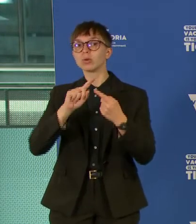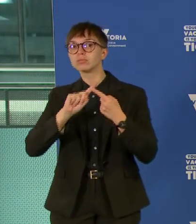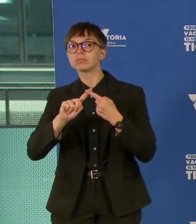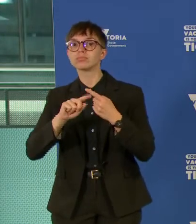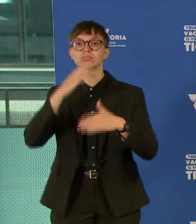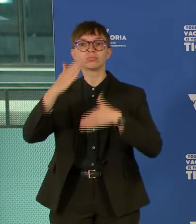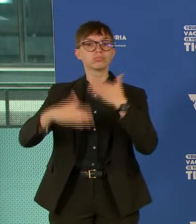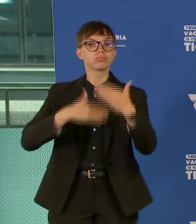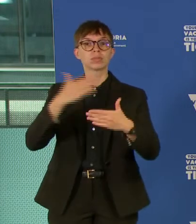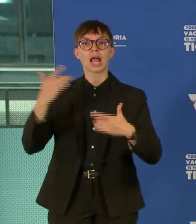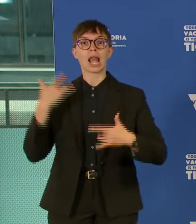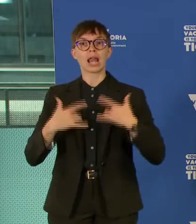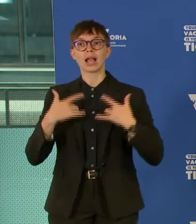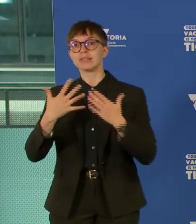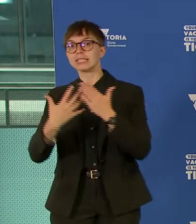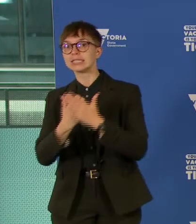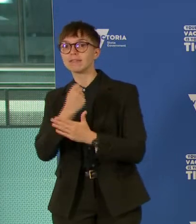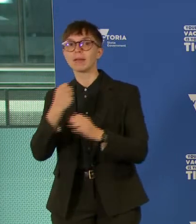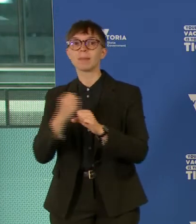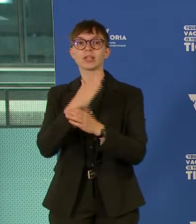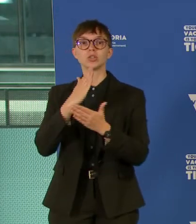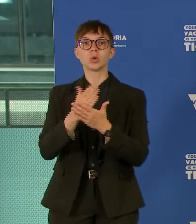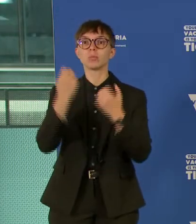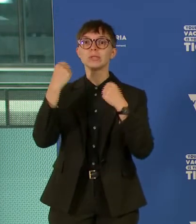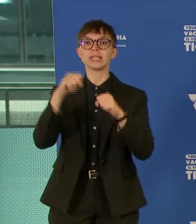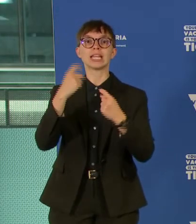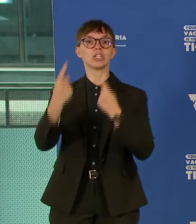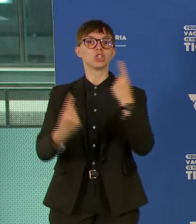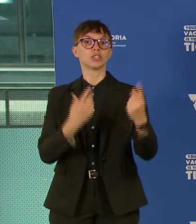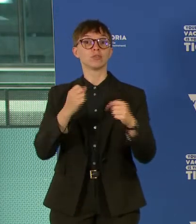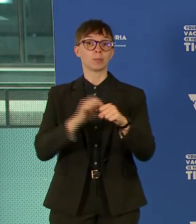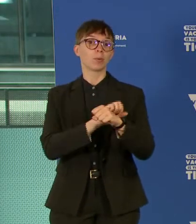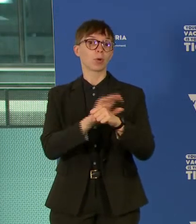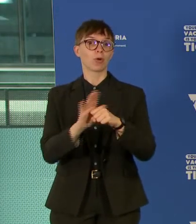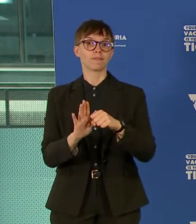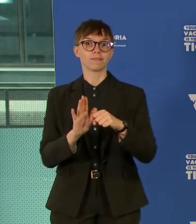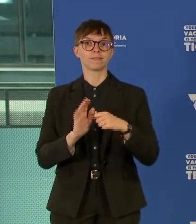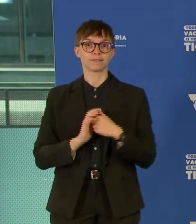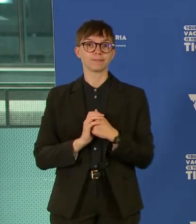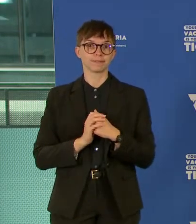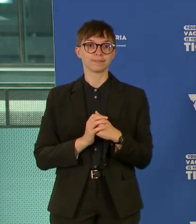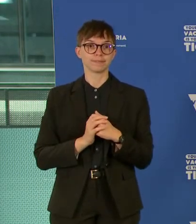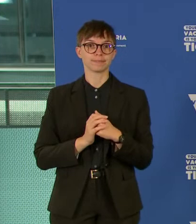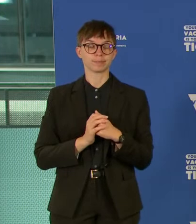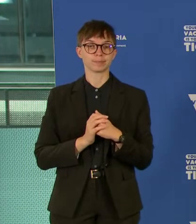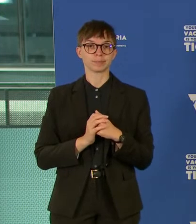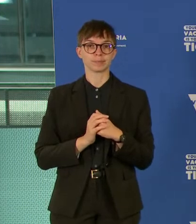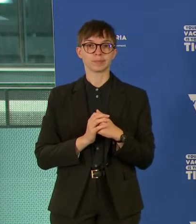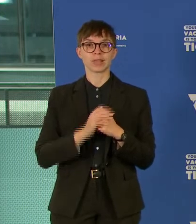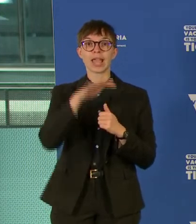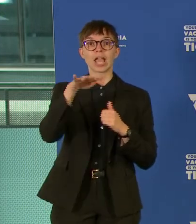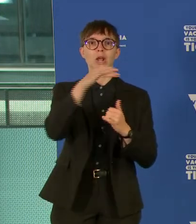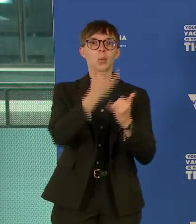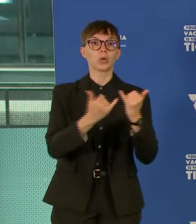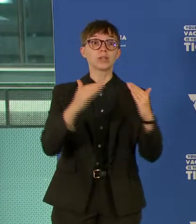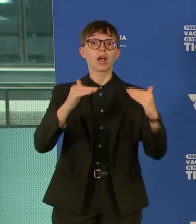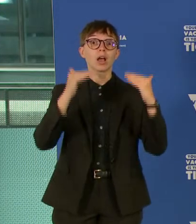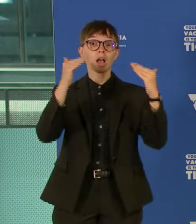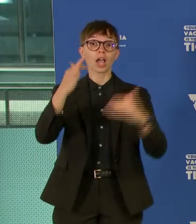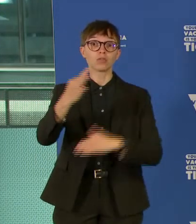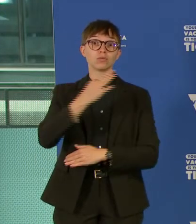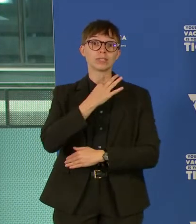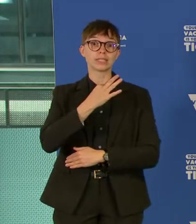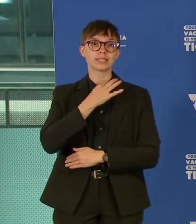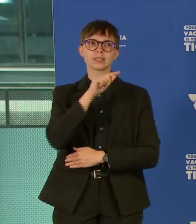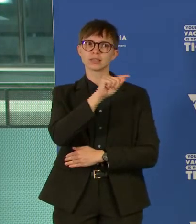still respond to the emerging risks. For the remaining restrictions, we're focusing on areas of highest risk, including to protect